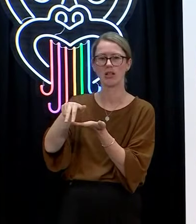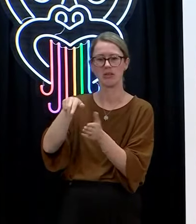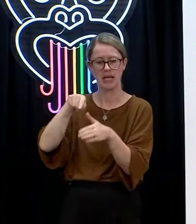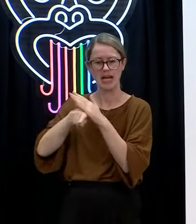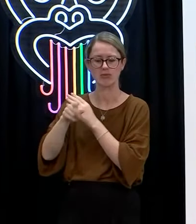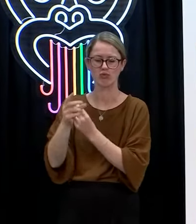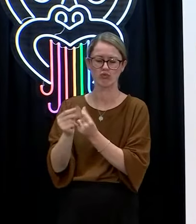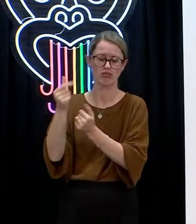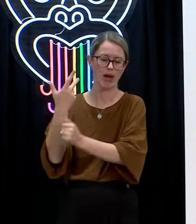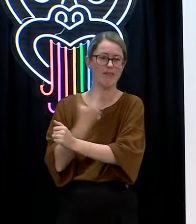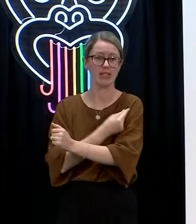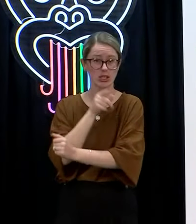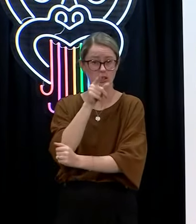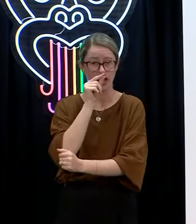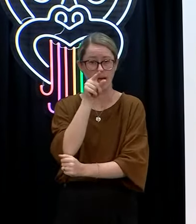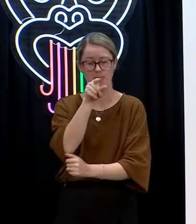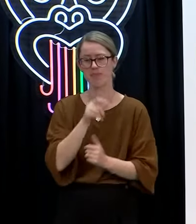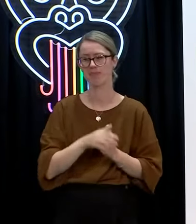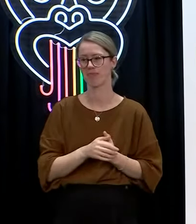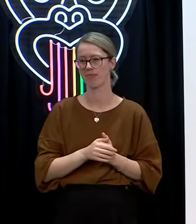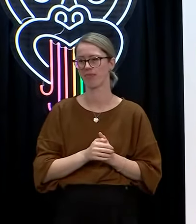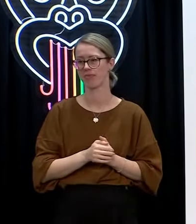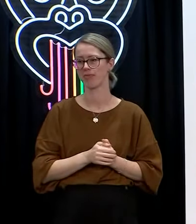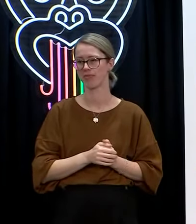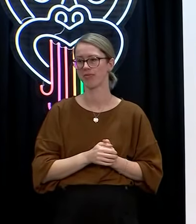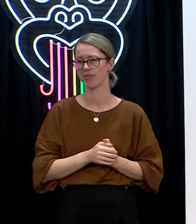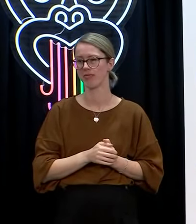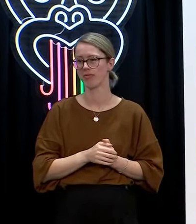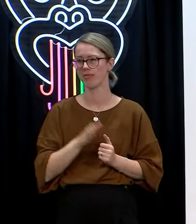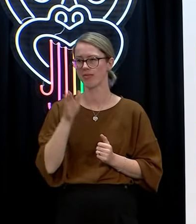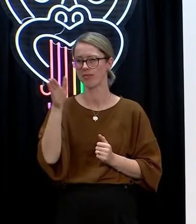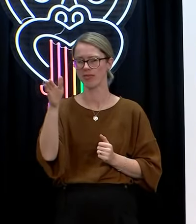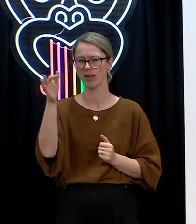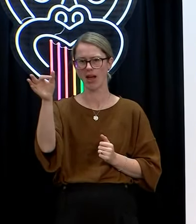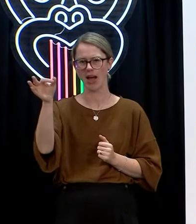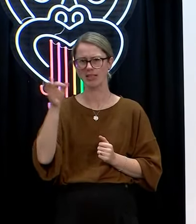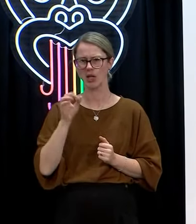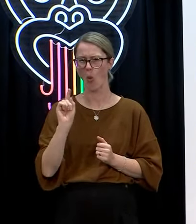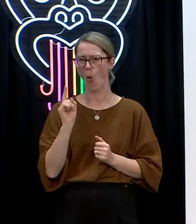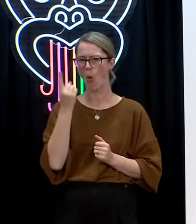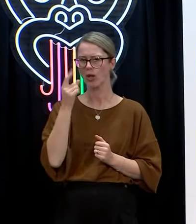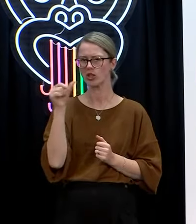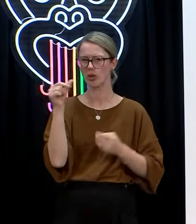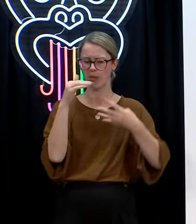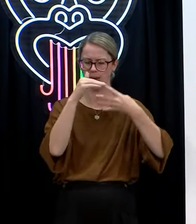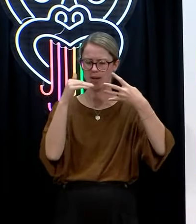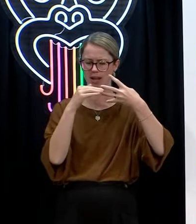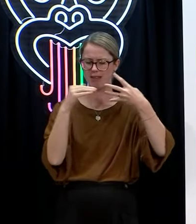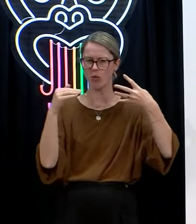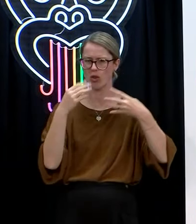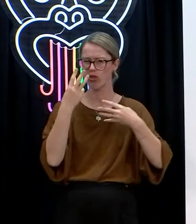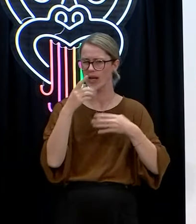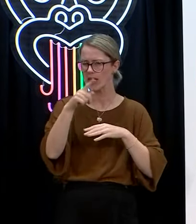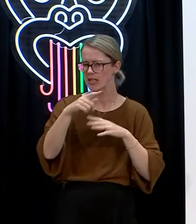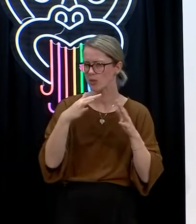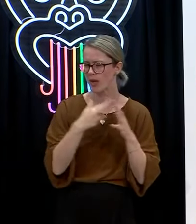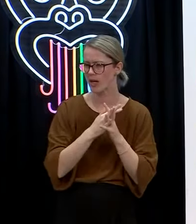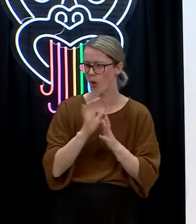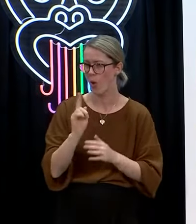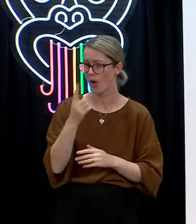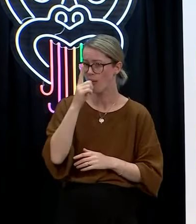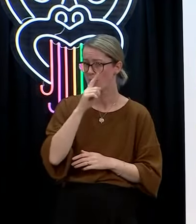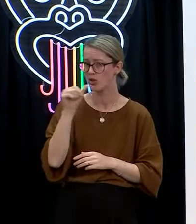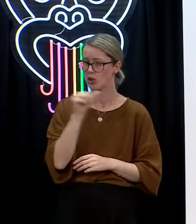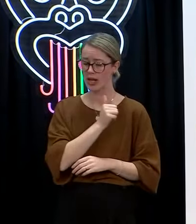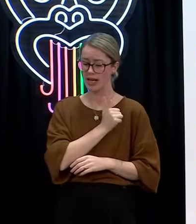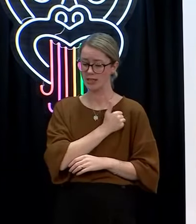who just wants to turn up. All according to plan, Auckland should be going to level 3 next week. Should Aucklanders